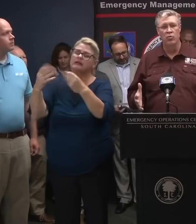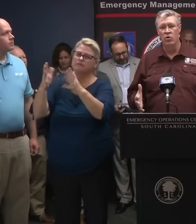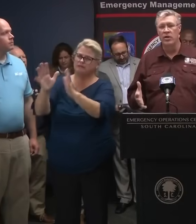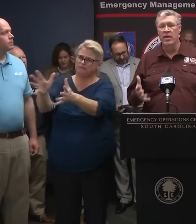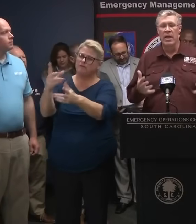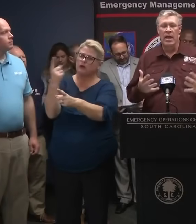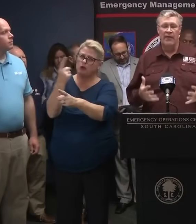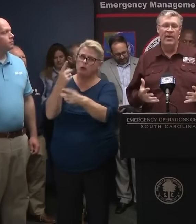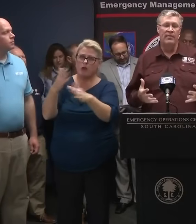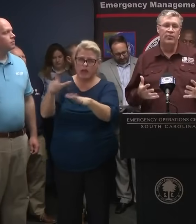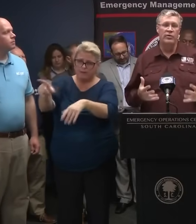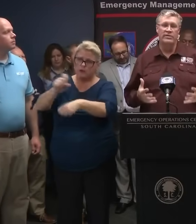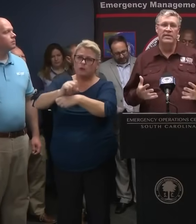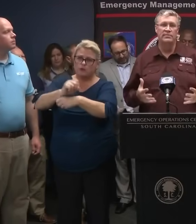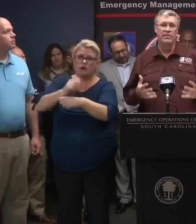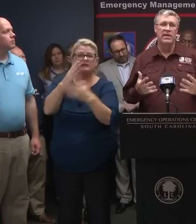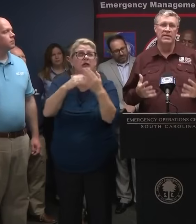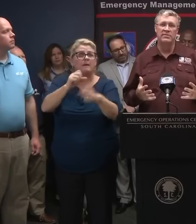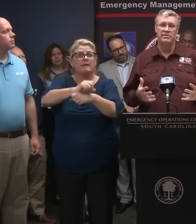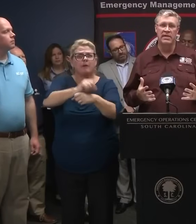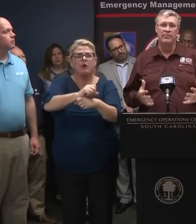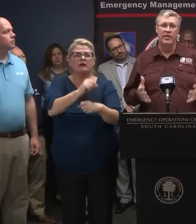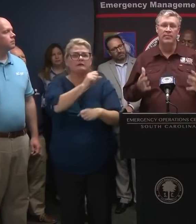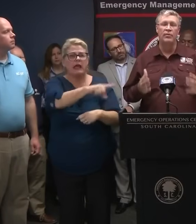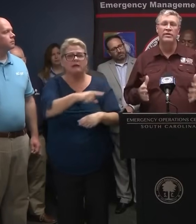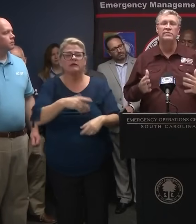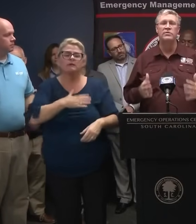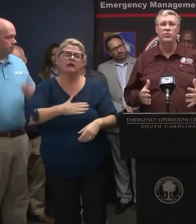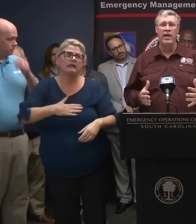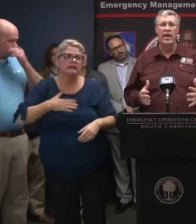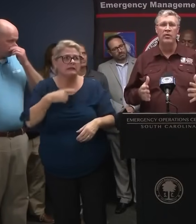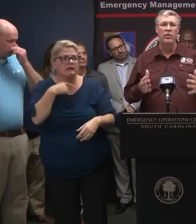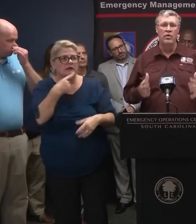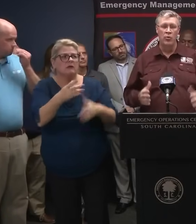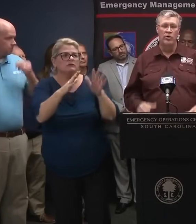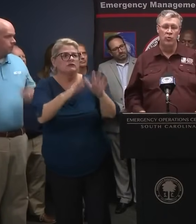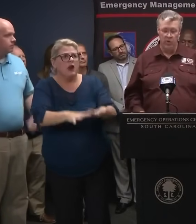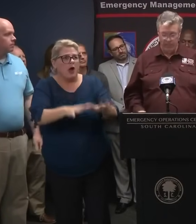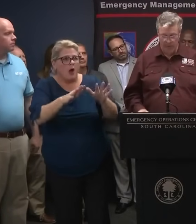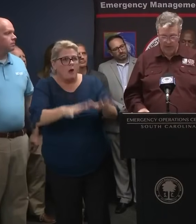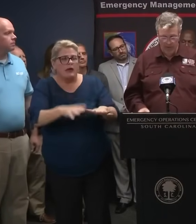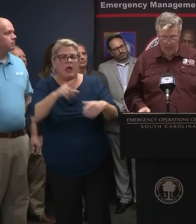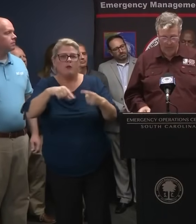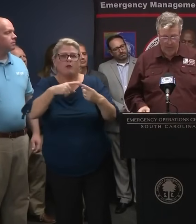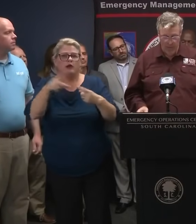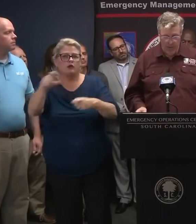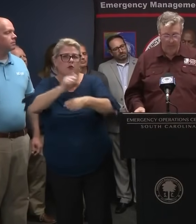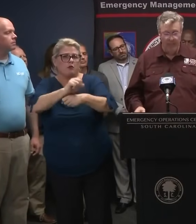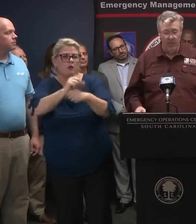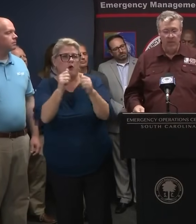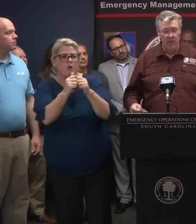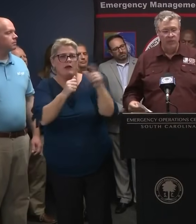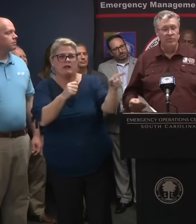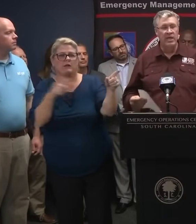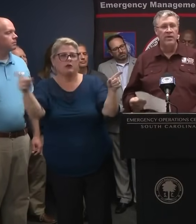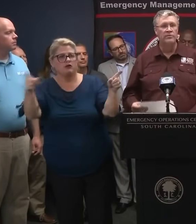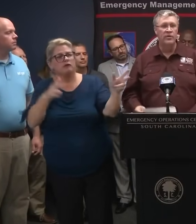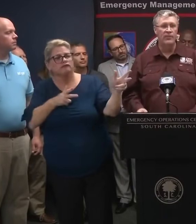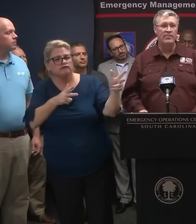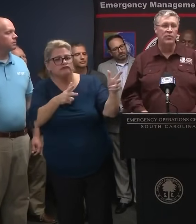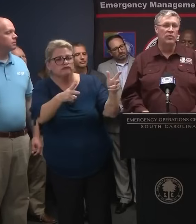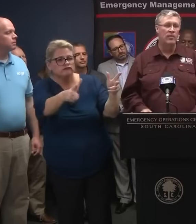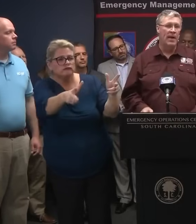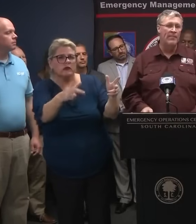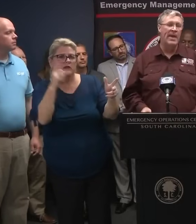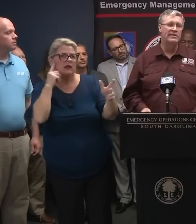do their work. I've had employees ask me to ask the same thing. Please slow down when you're working around them. A few tales